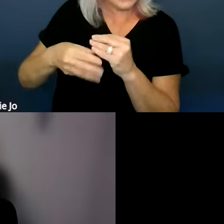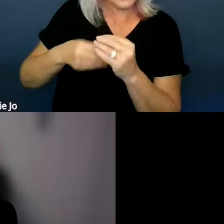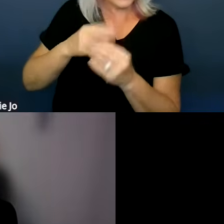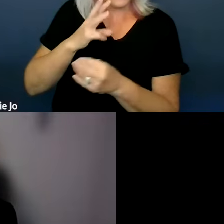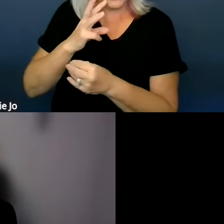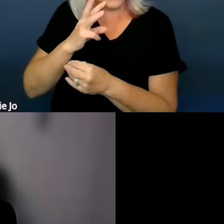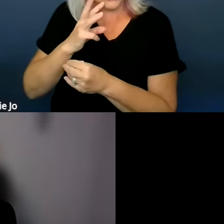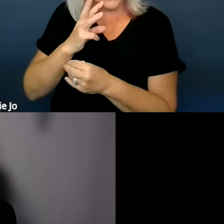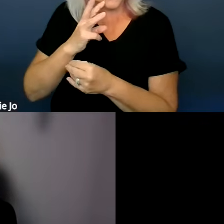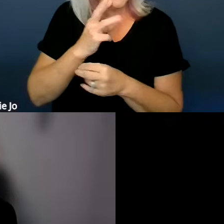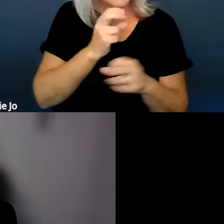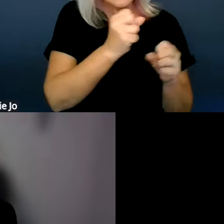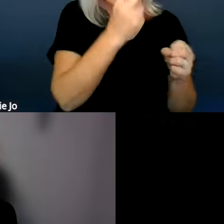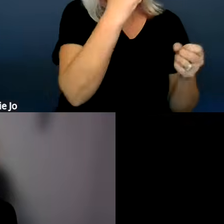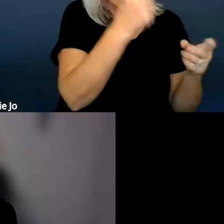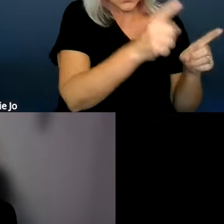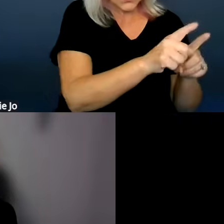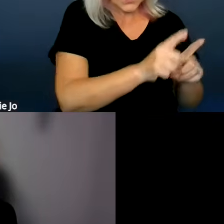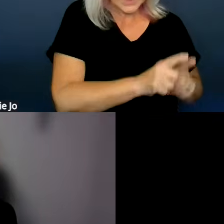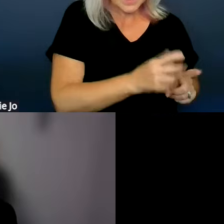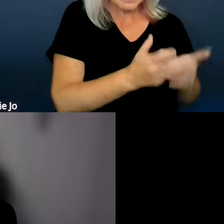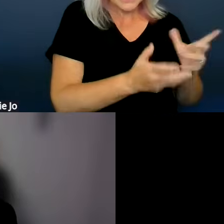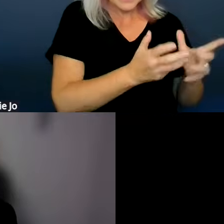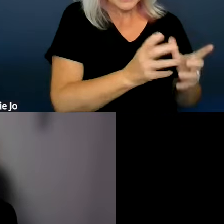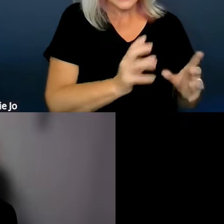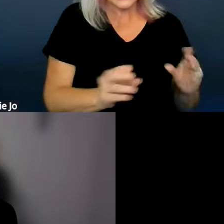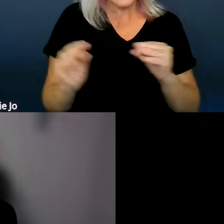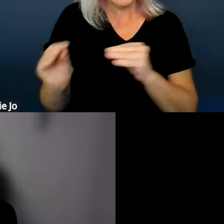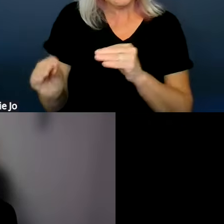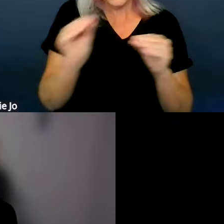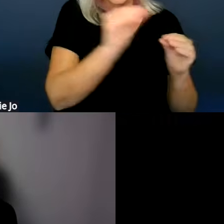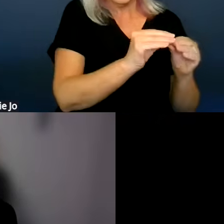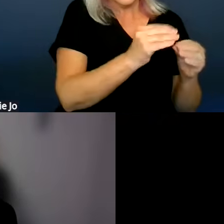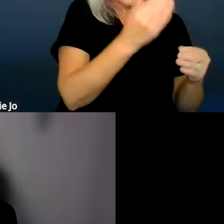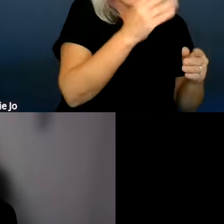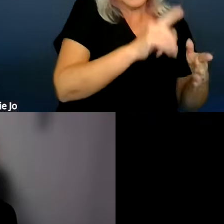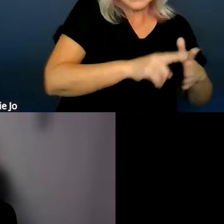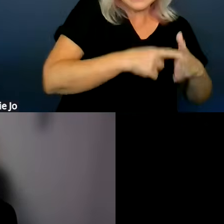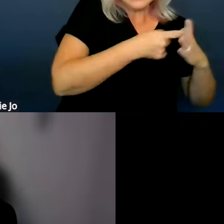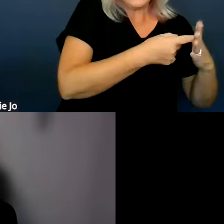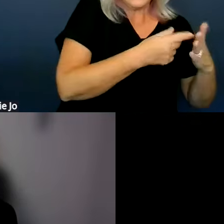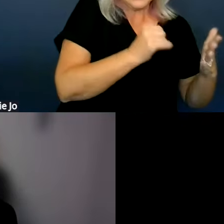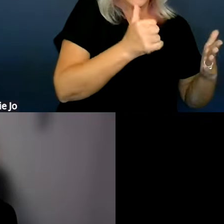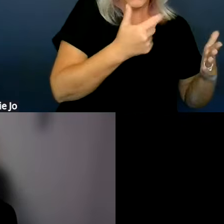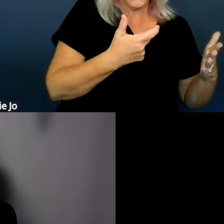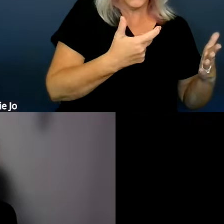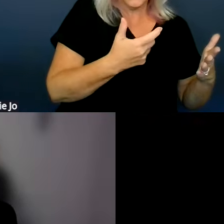So that's where, I mean, while I think the don't, certain should go more to the front, yeah. while I don't love the including certain twice,